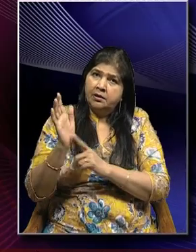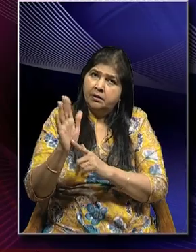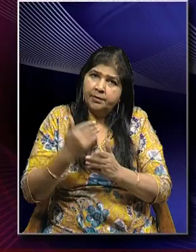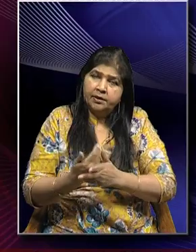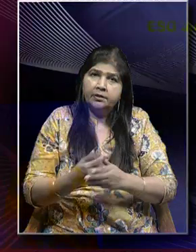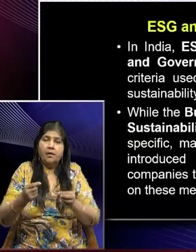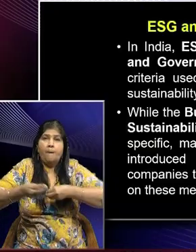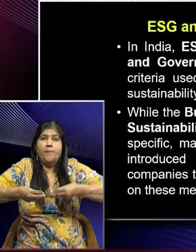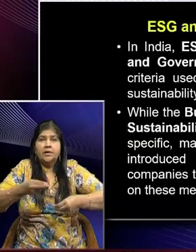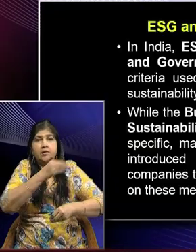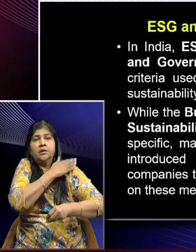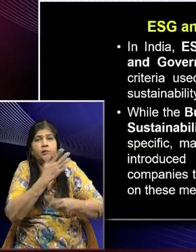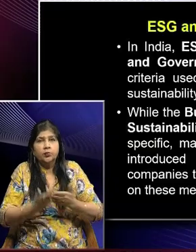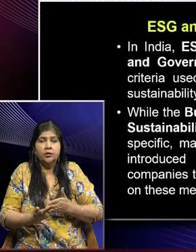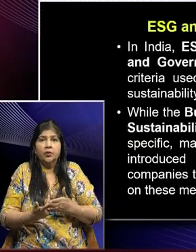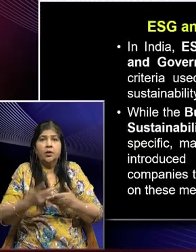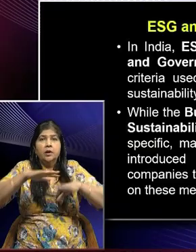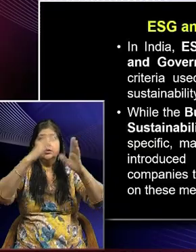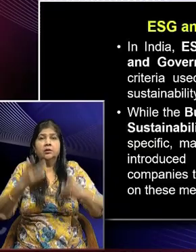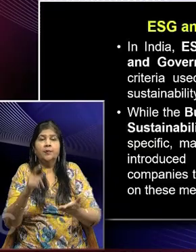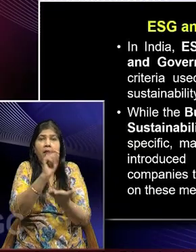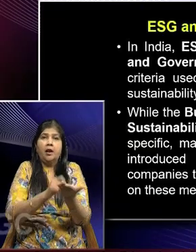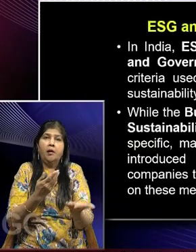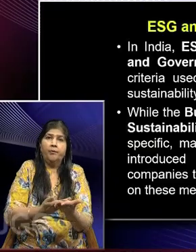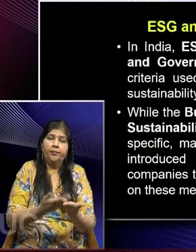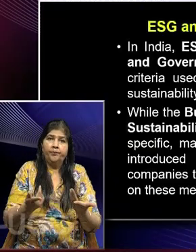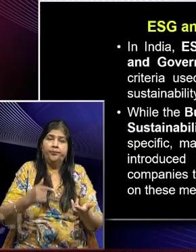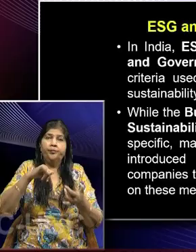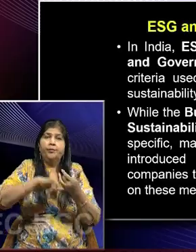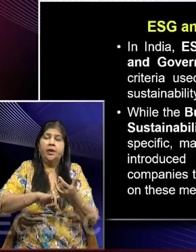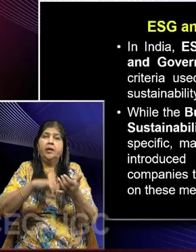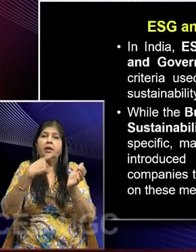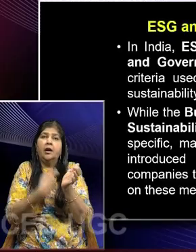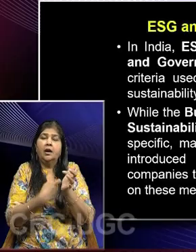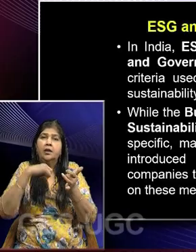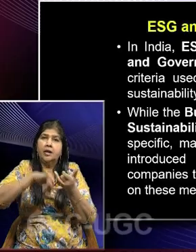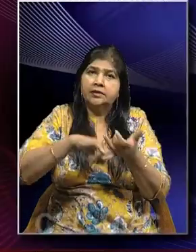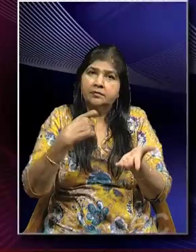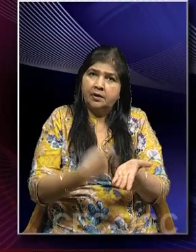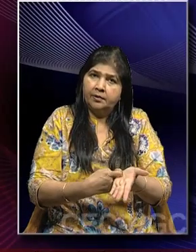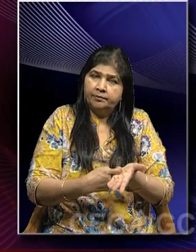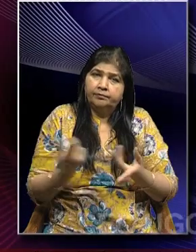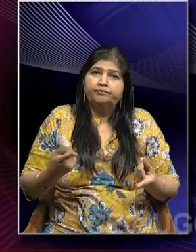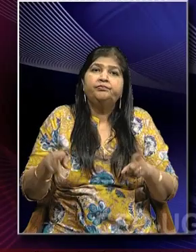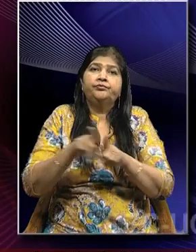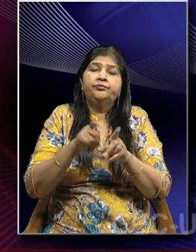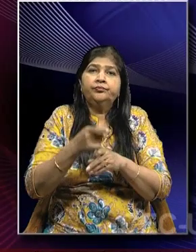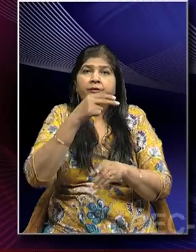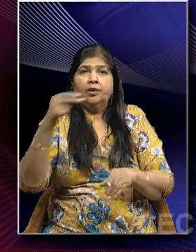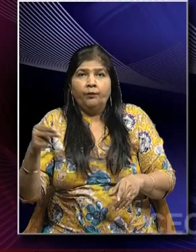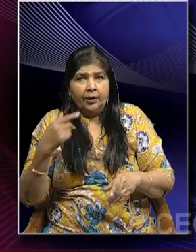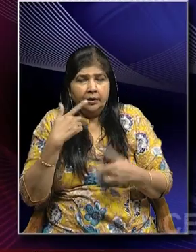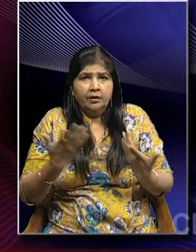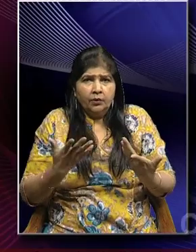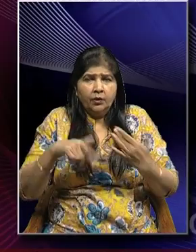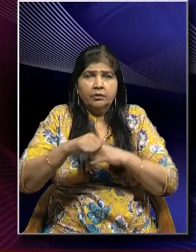business responsibility and sustainability report, that is called BRSR. Now when it comes to define it, I would say